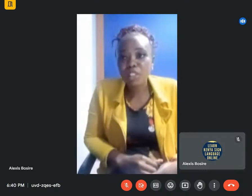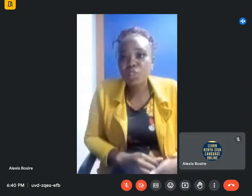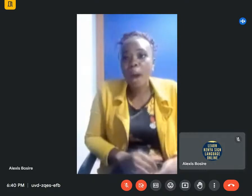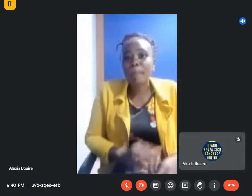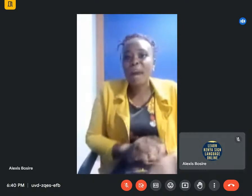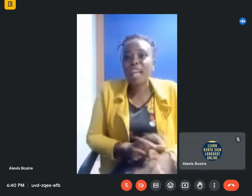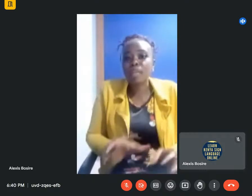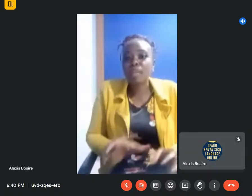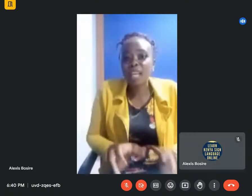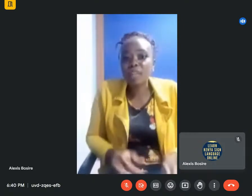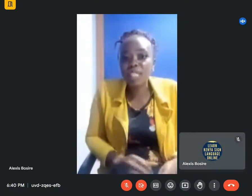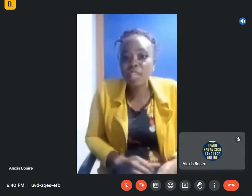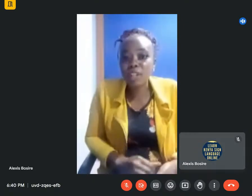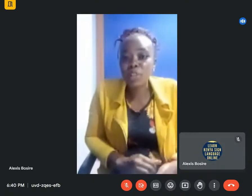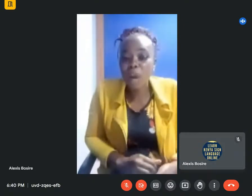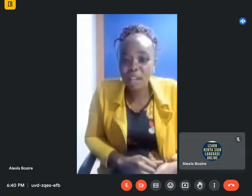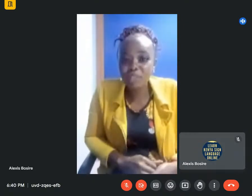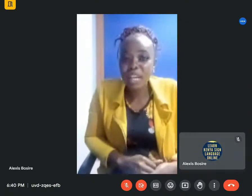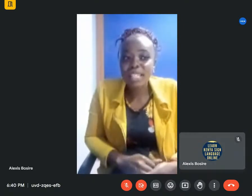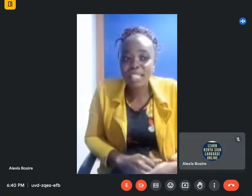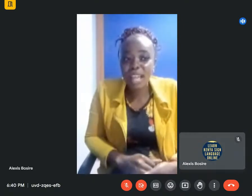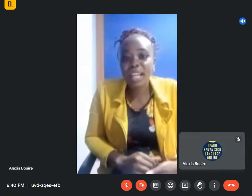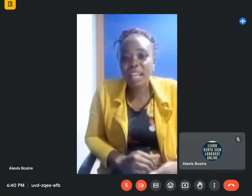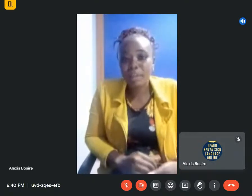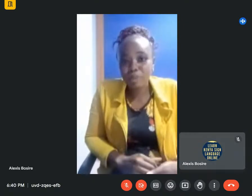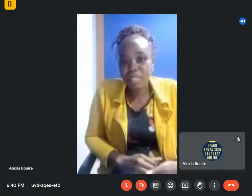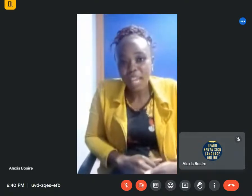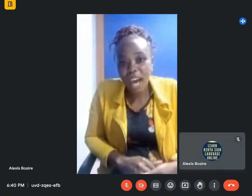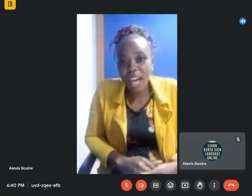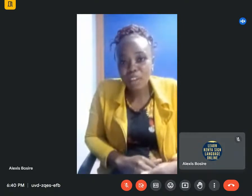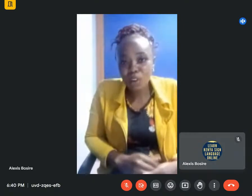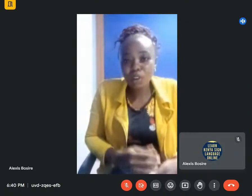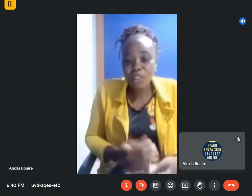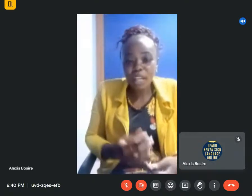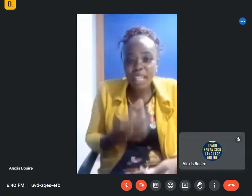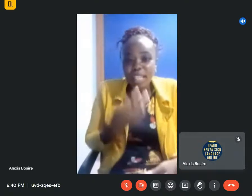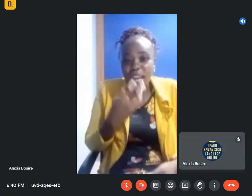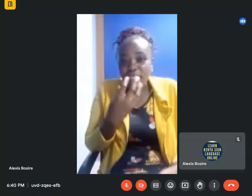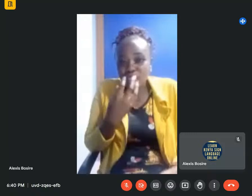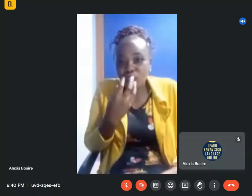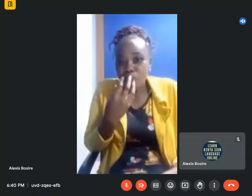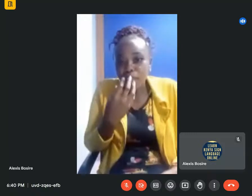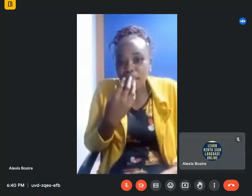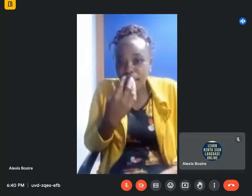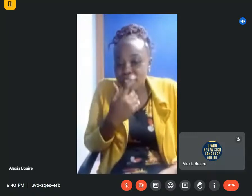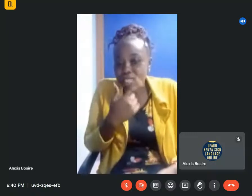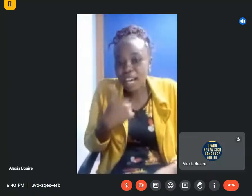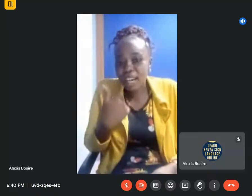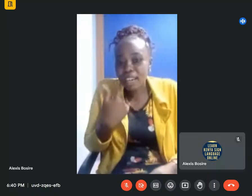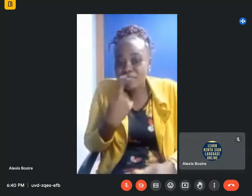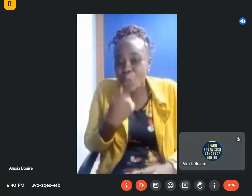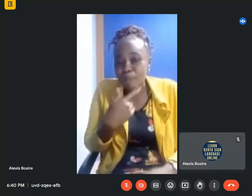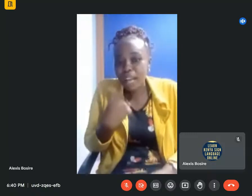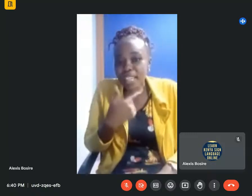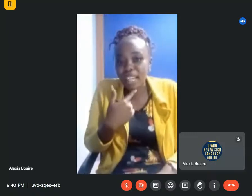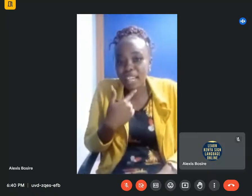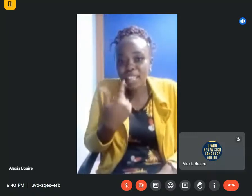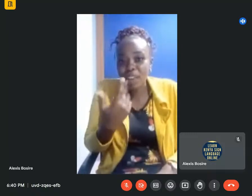also among themselves, they also have sign names. Yeah, they can't communicate verbally like the way